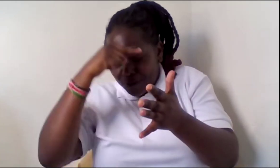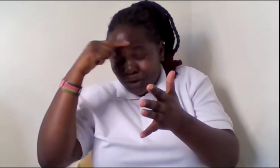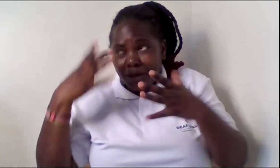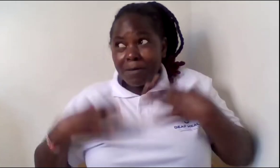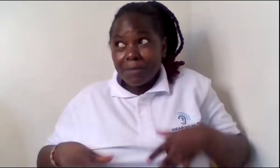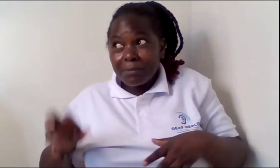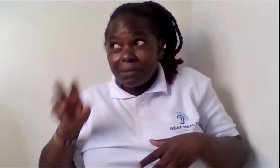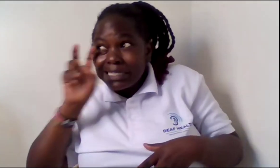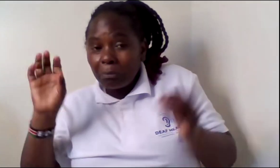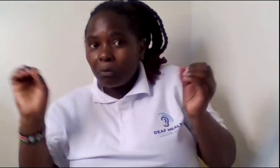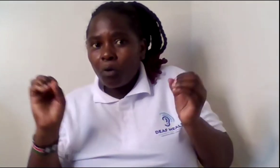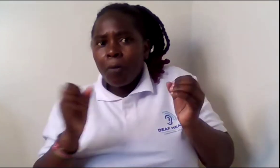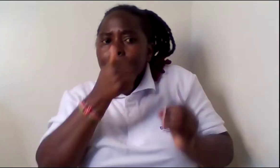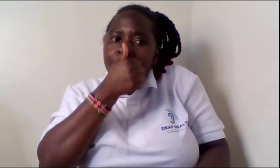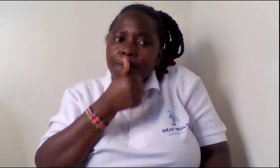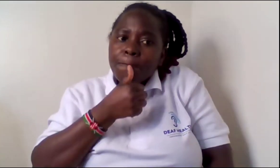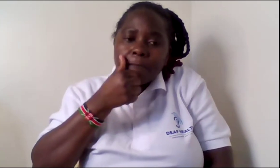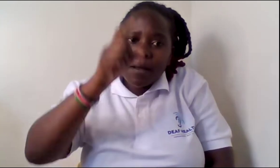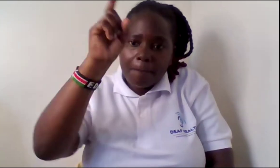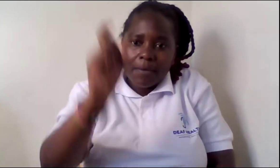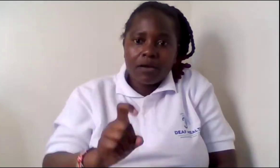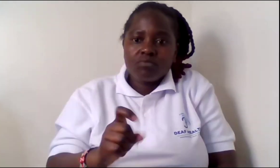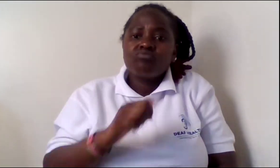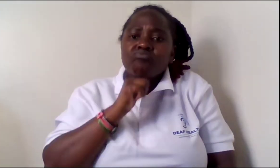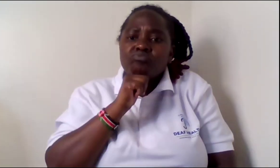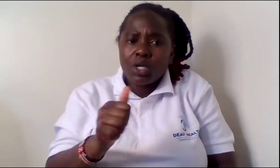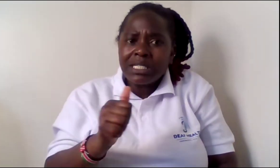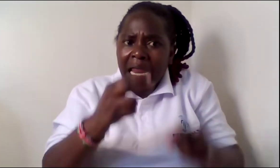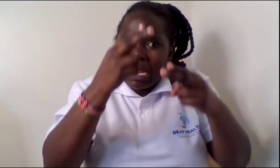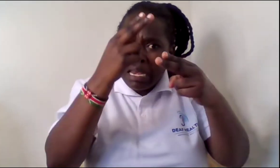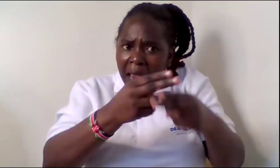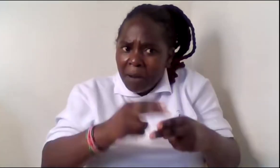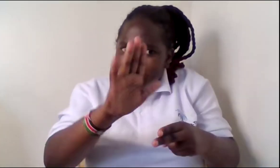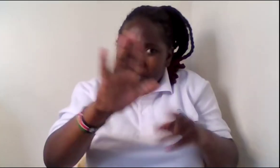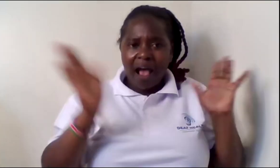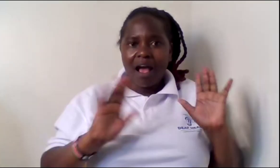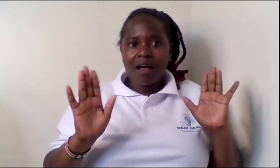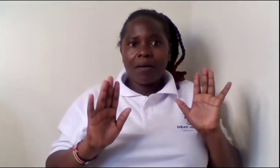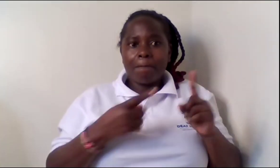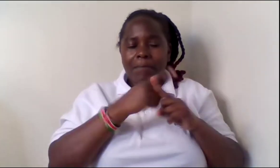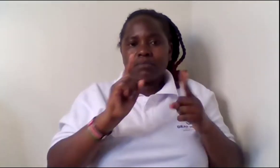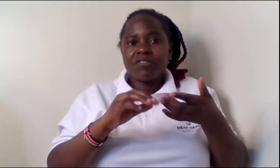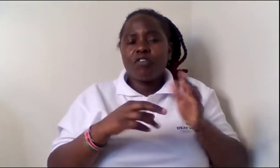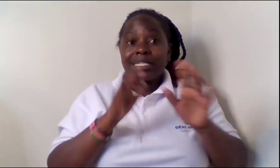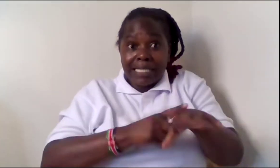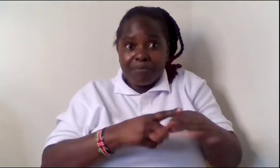confidentiality. We're not even meant to mention your name. You're just meant to use maybe your initials. Just for example, like me, you say